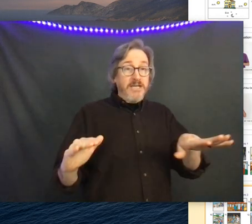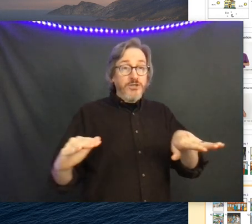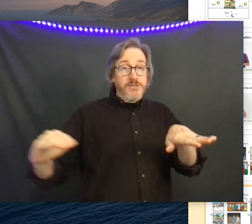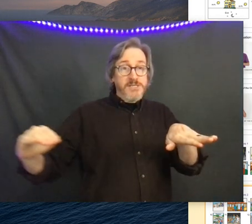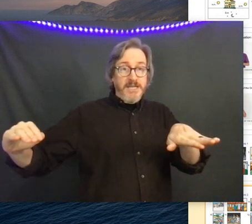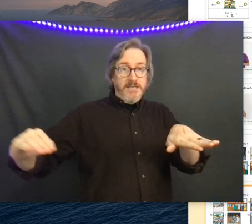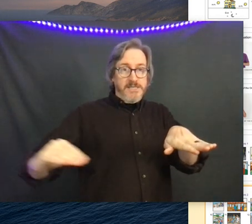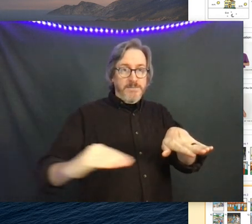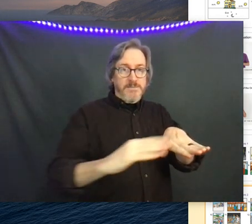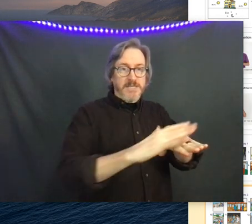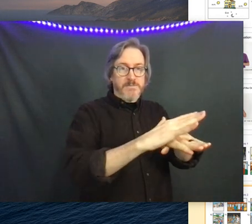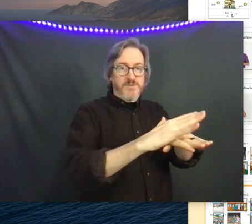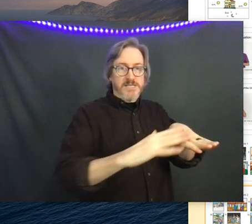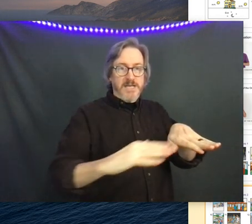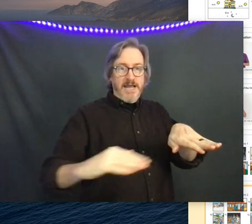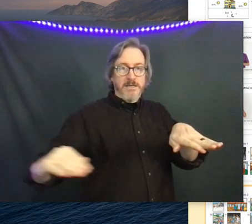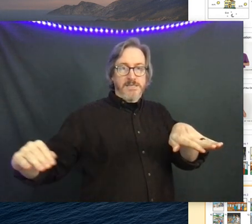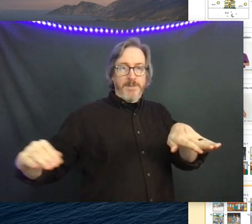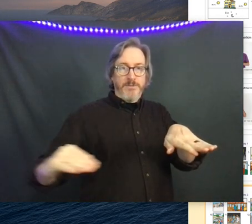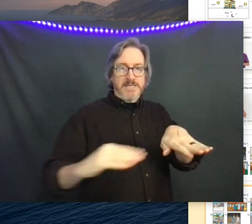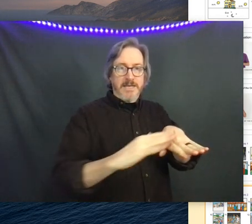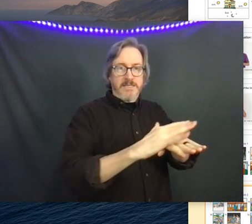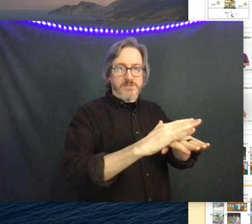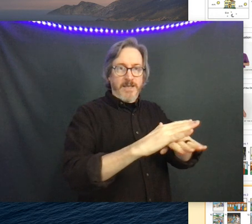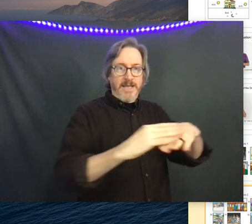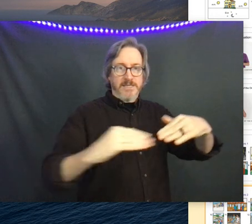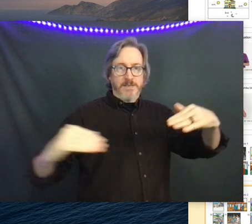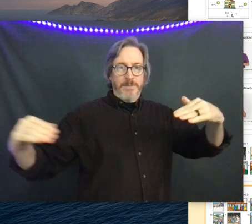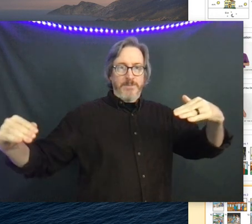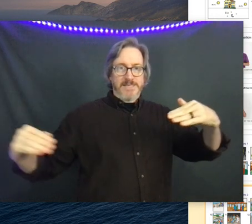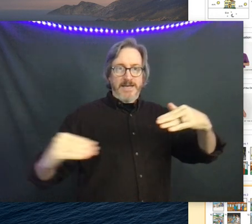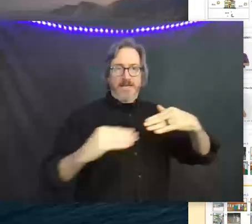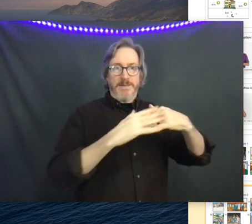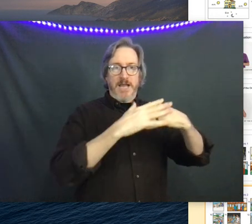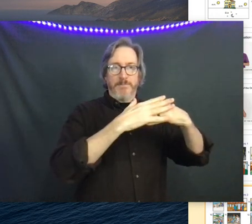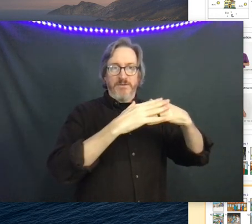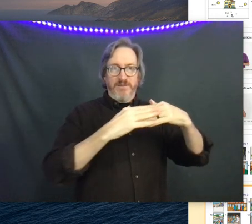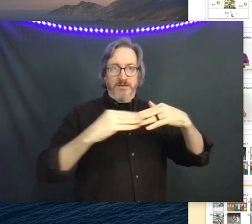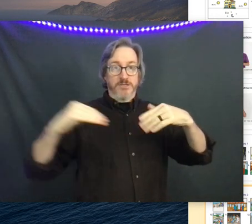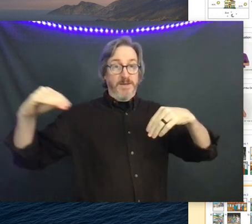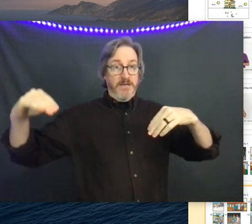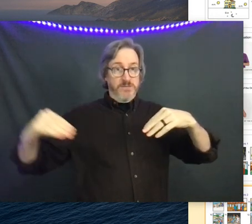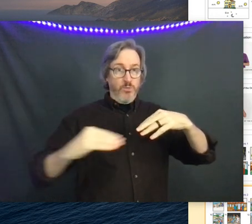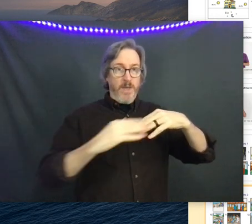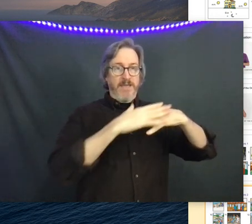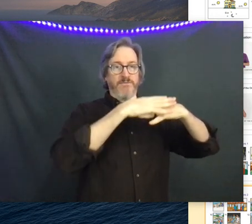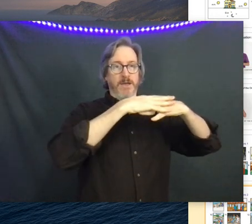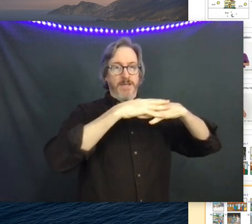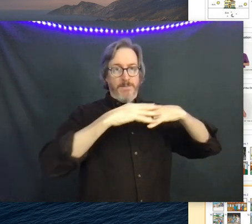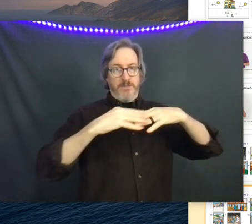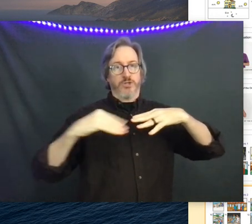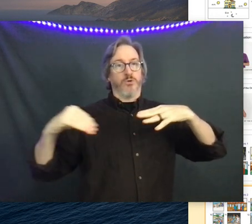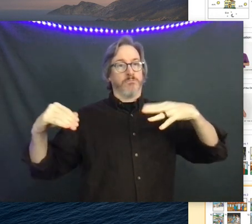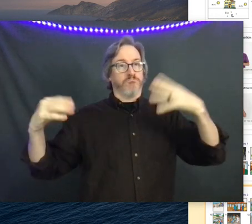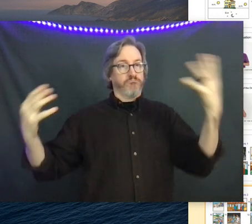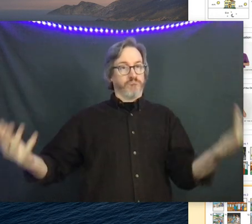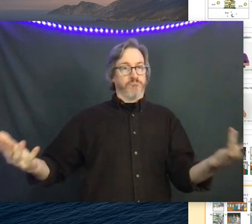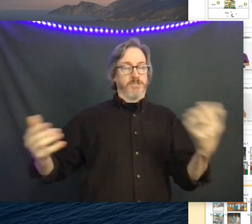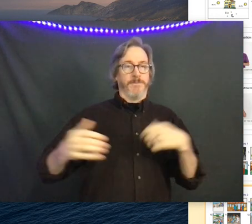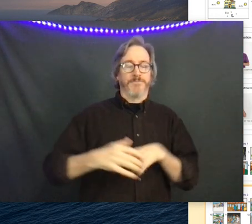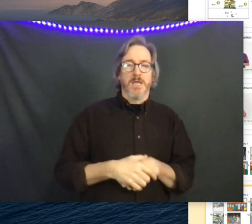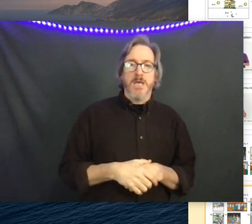Now, beach, you'll see, sometimes it comes from the side. Some people sign it this way, and some people sign it coming up the fingers. But here's the wave coming up on the shore.